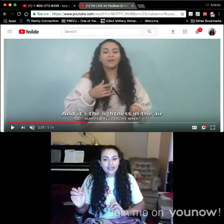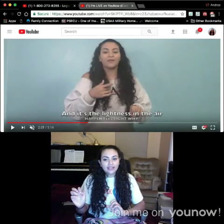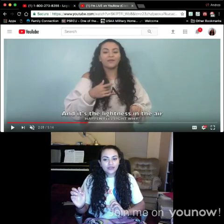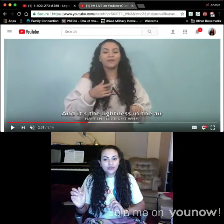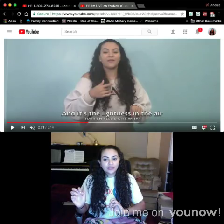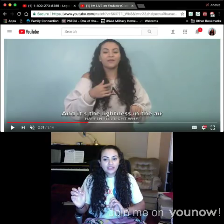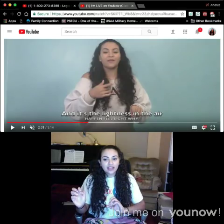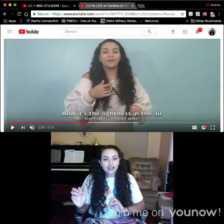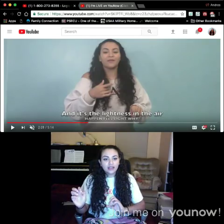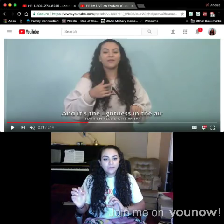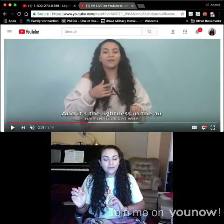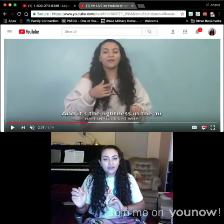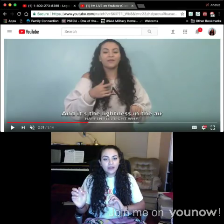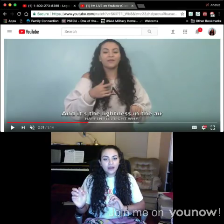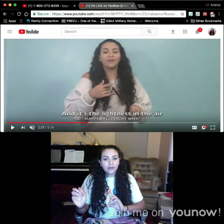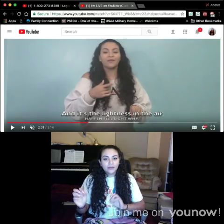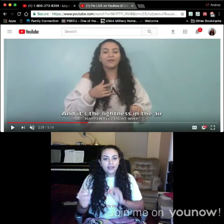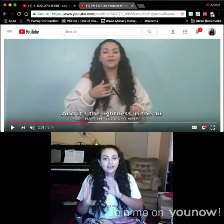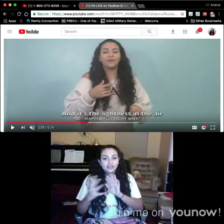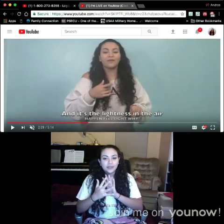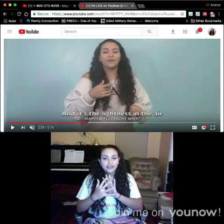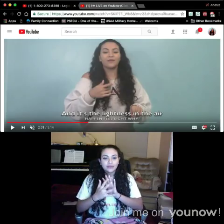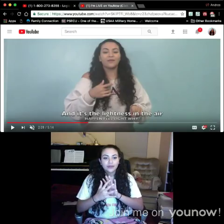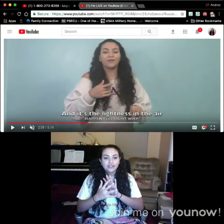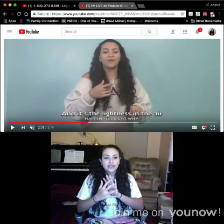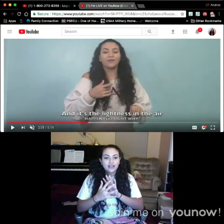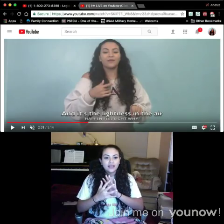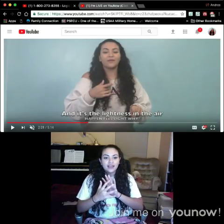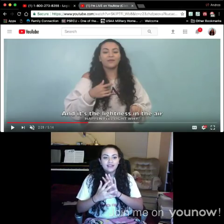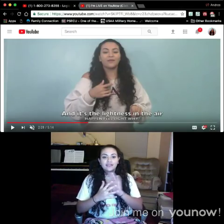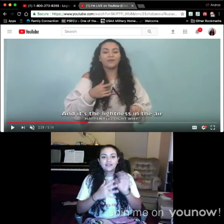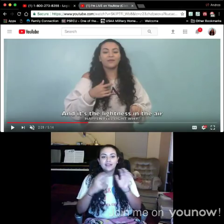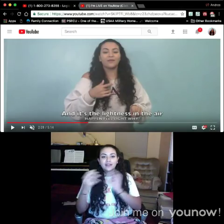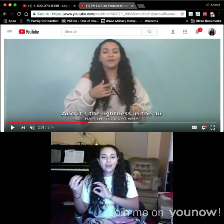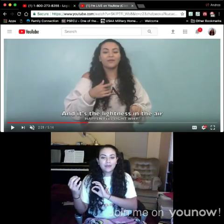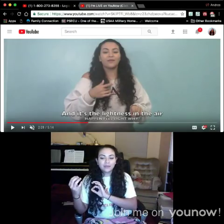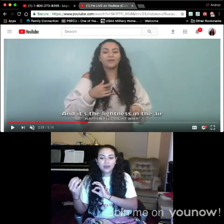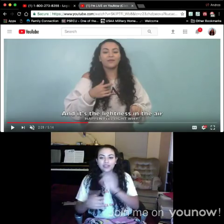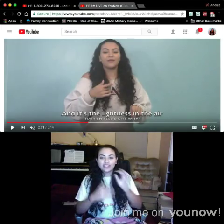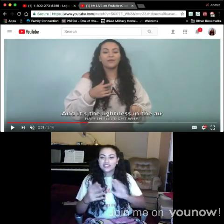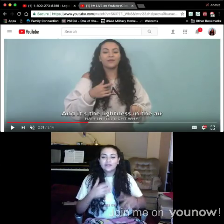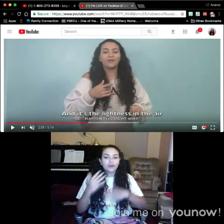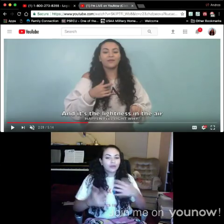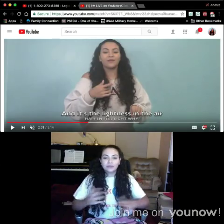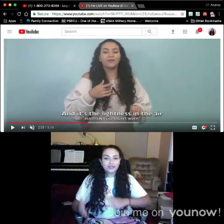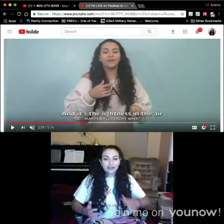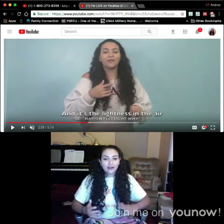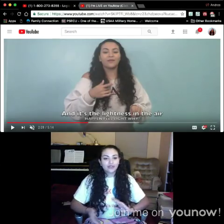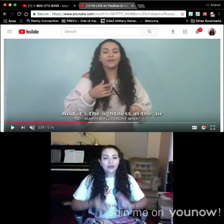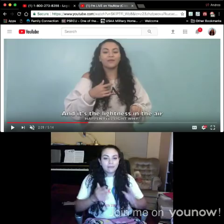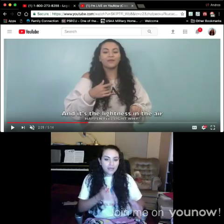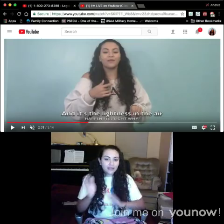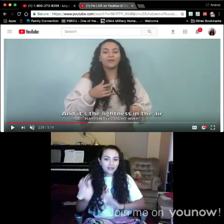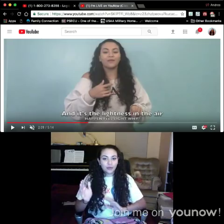would had to sign like the situation first and then the lightness part, which just didn't flow with the music at all.